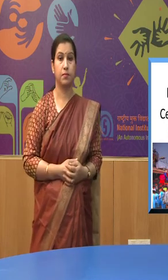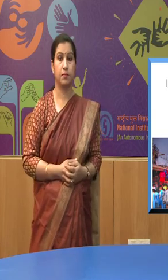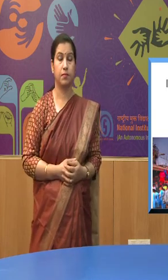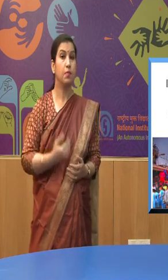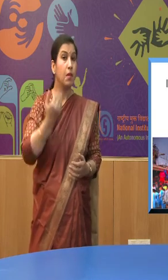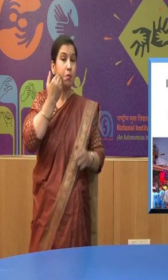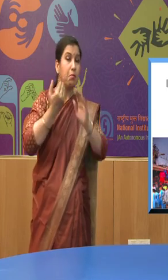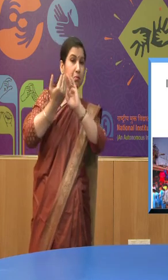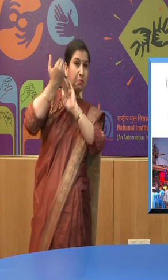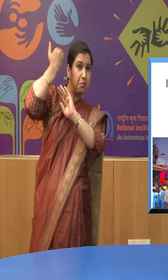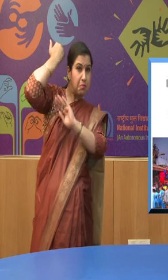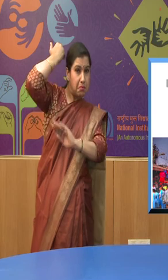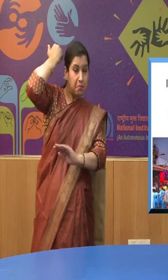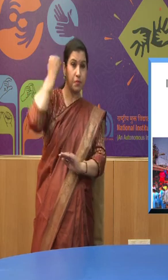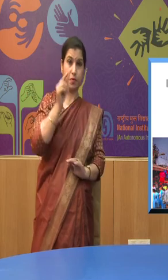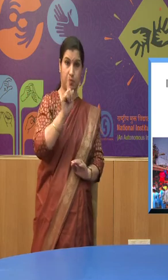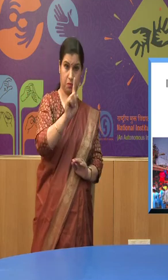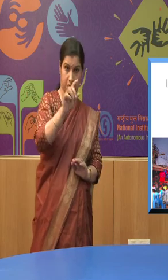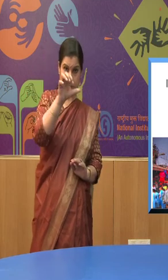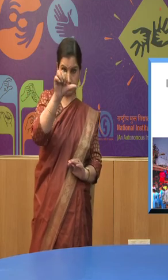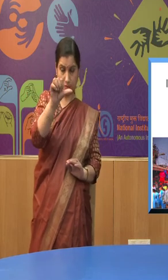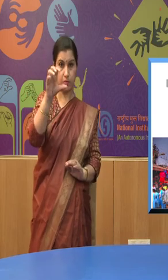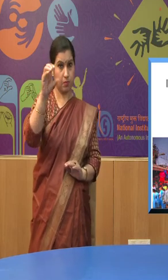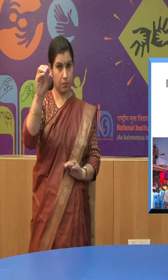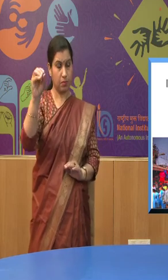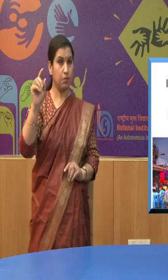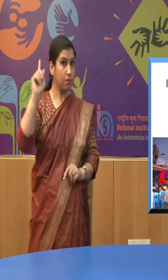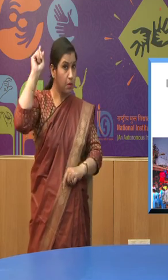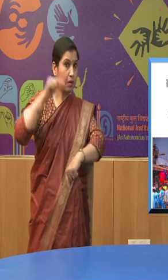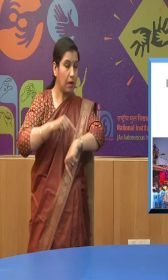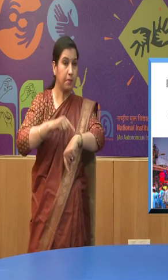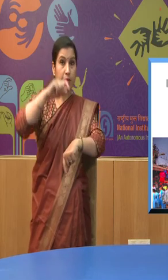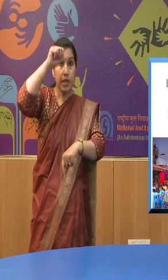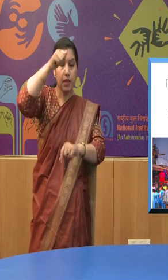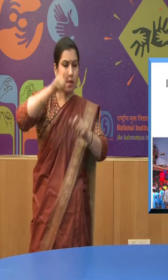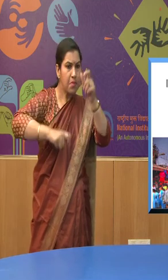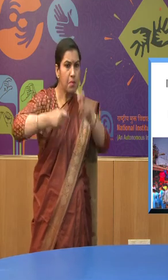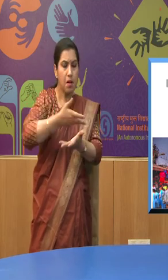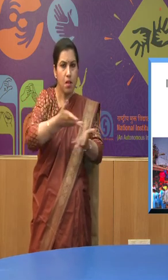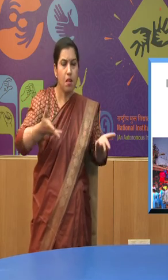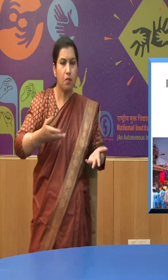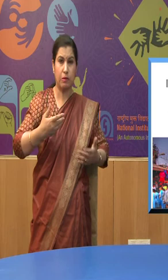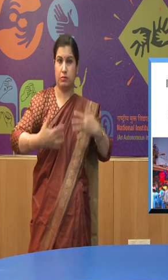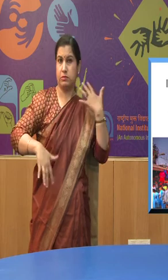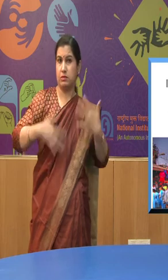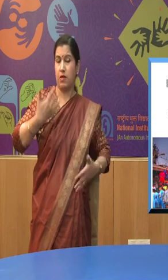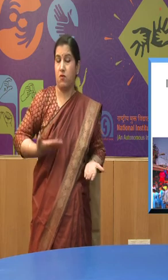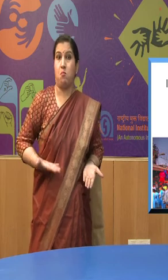In the 19th century, Indian society mainly suffered from two problems.